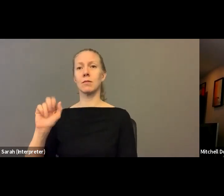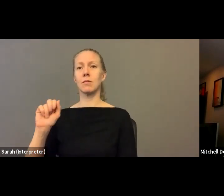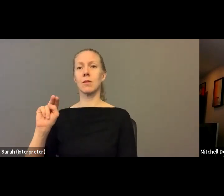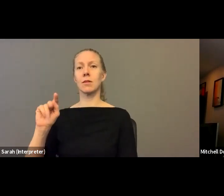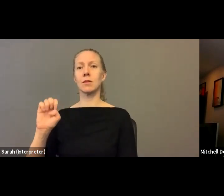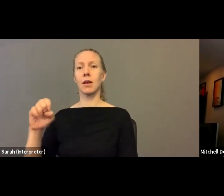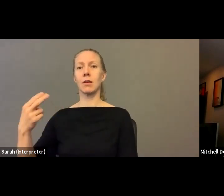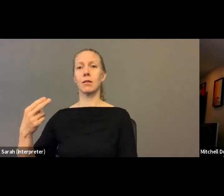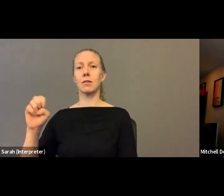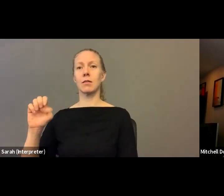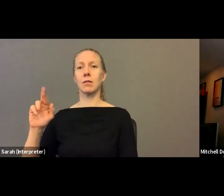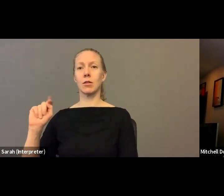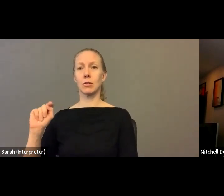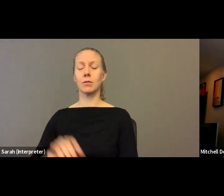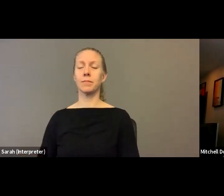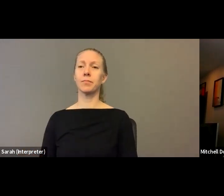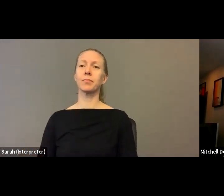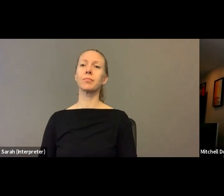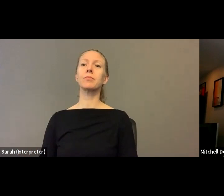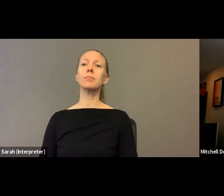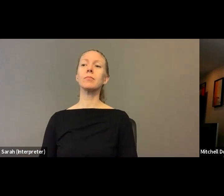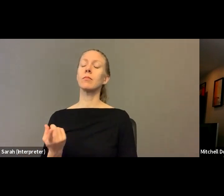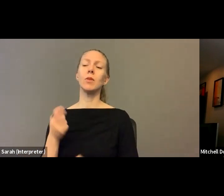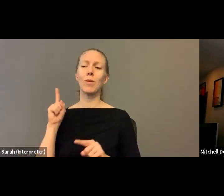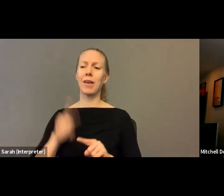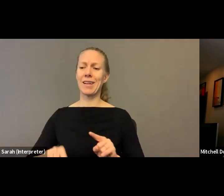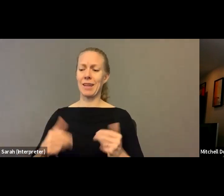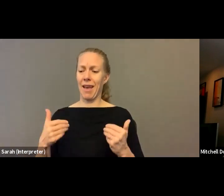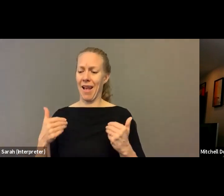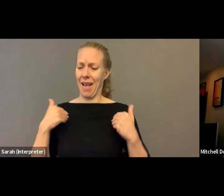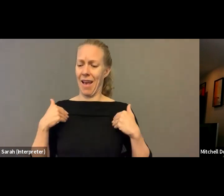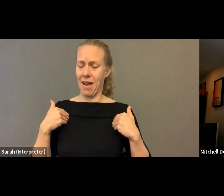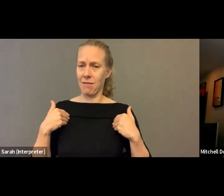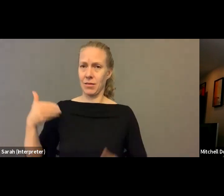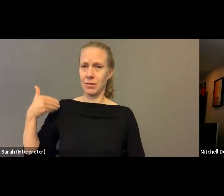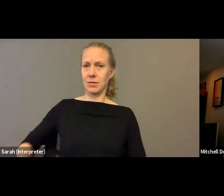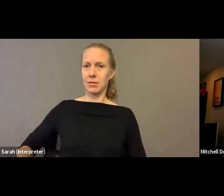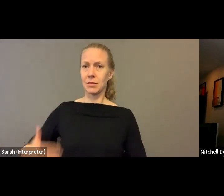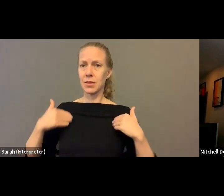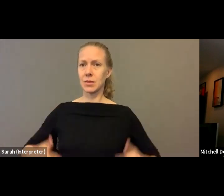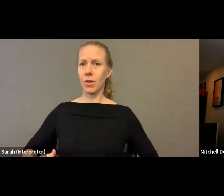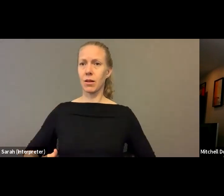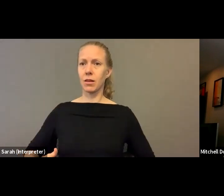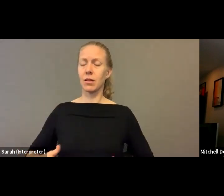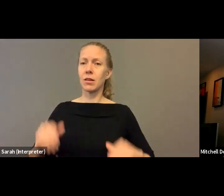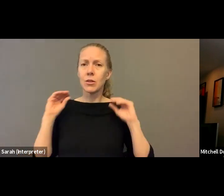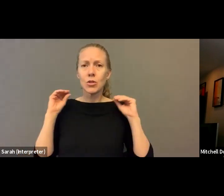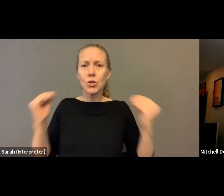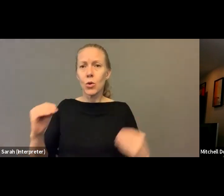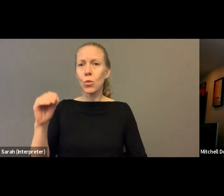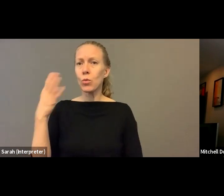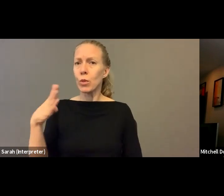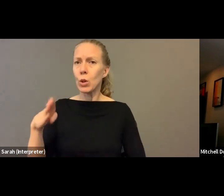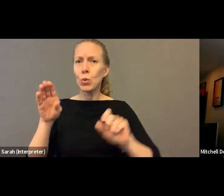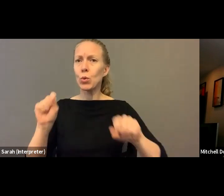You can't have this body. There is no blue that can soak my